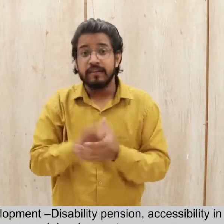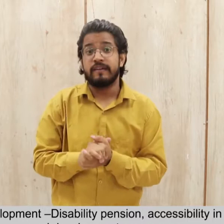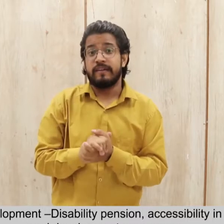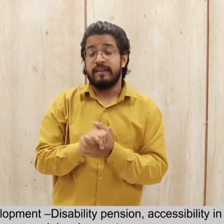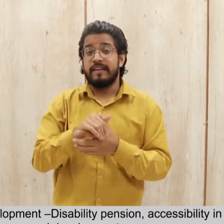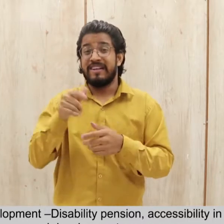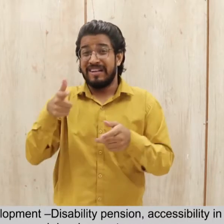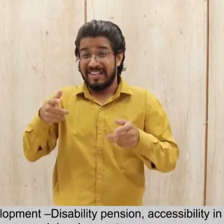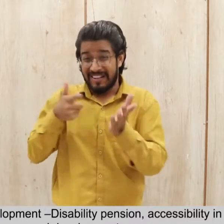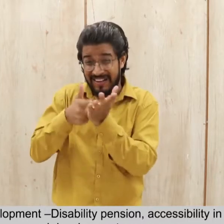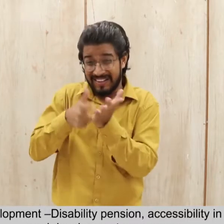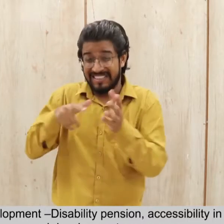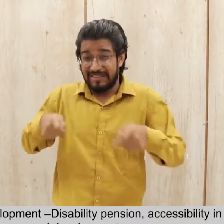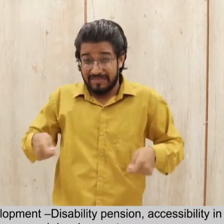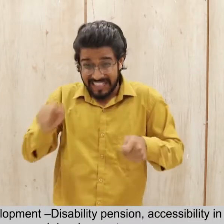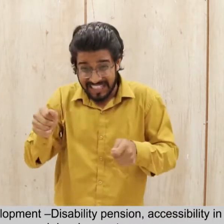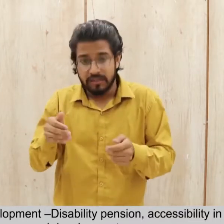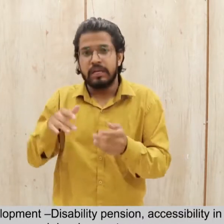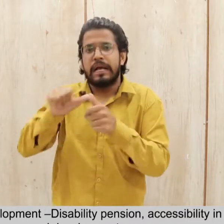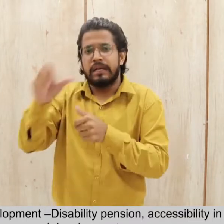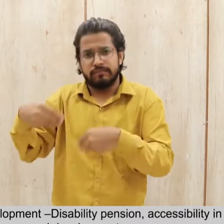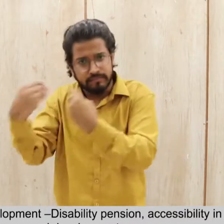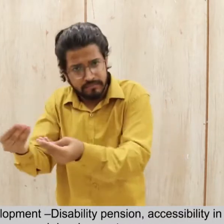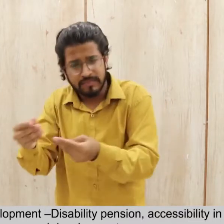Inclusive Rural Development Program.